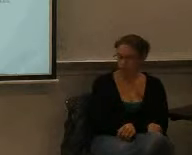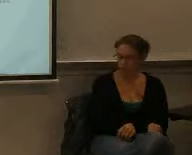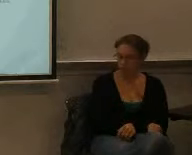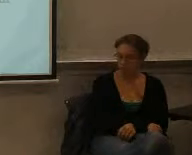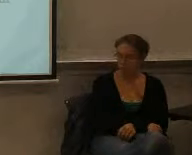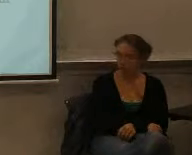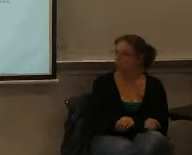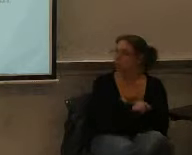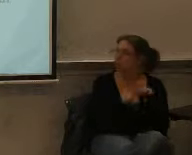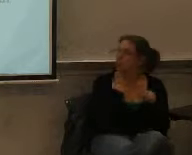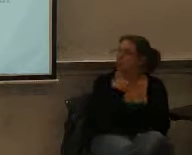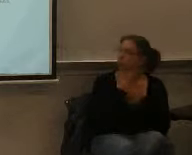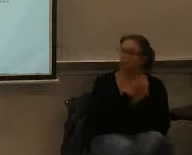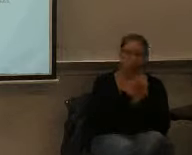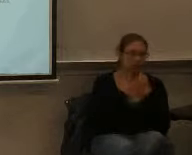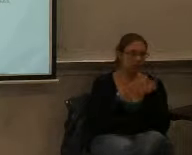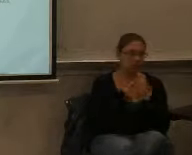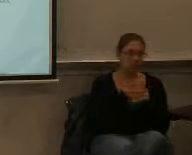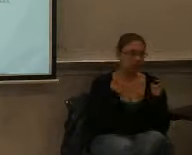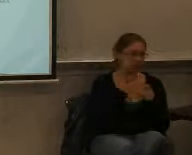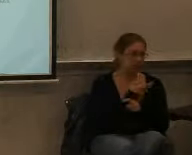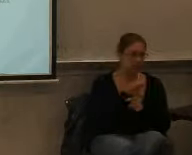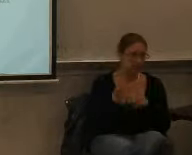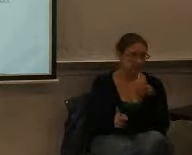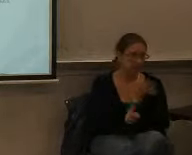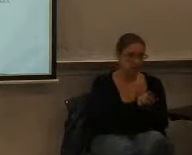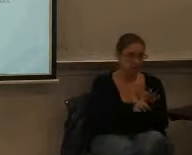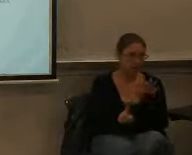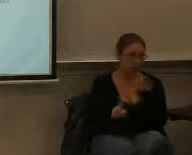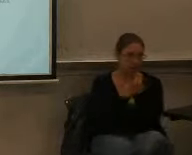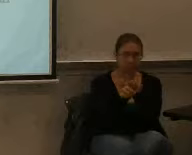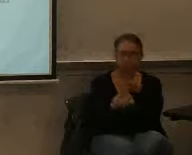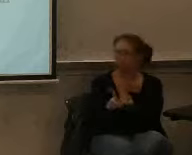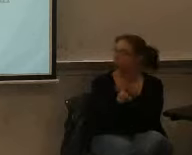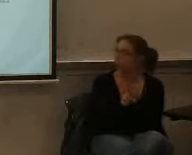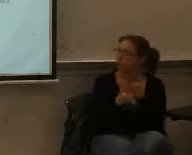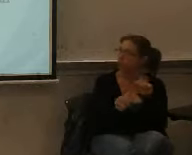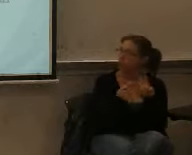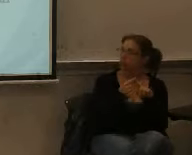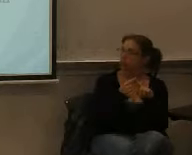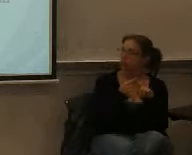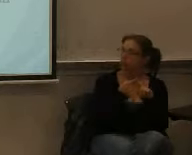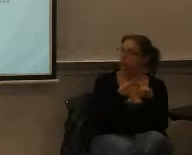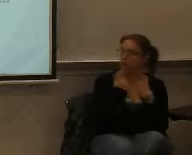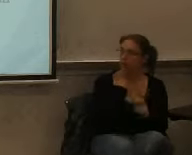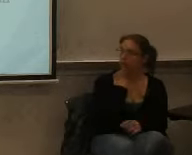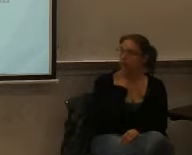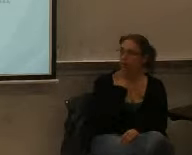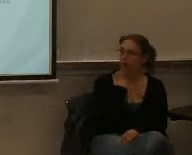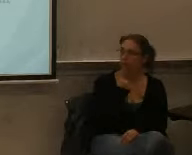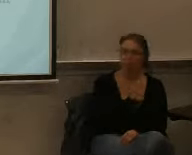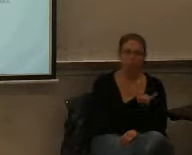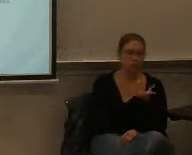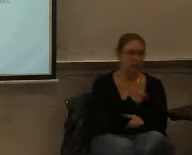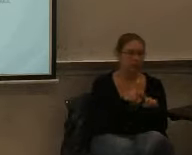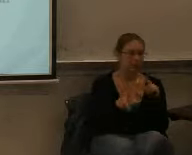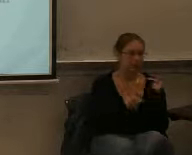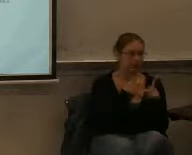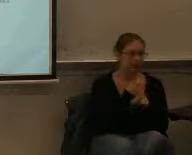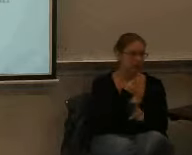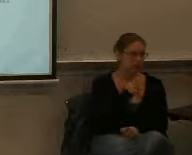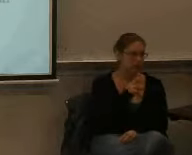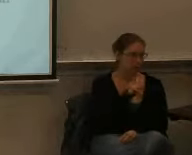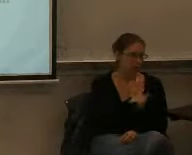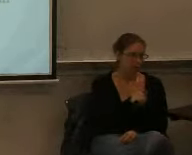So then there can be some sort of complex things that start popping up when you have a couple of different types of